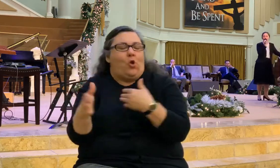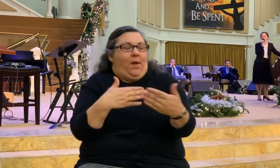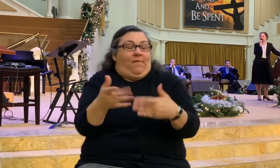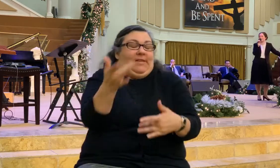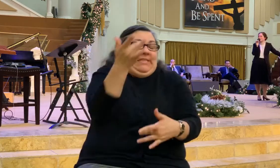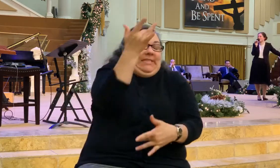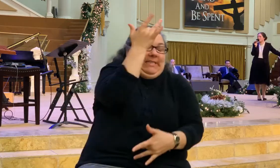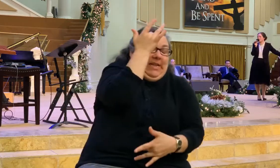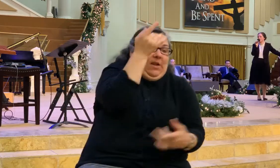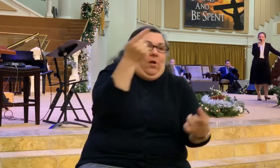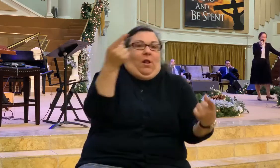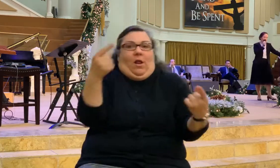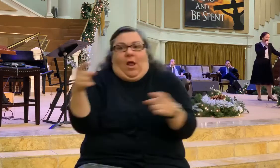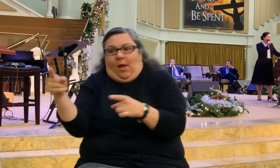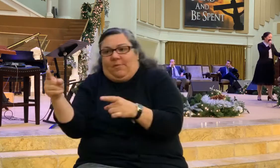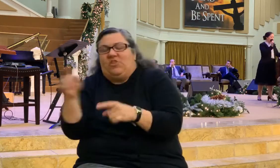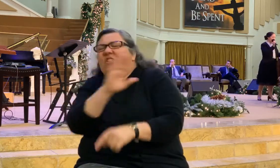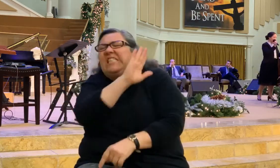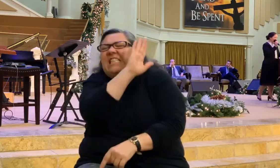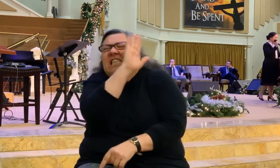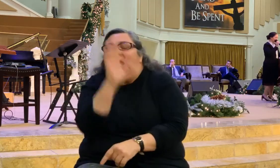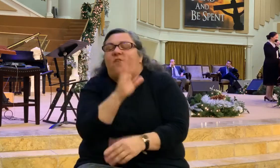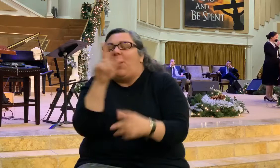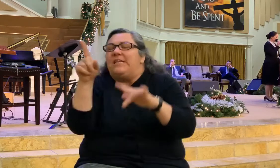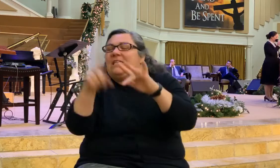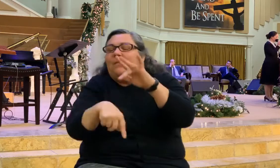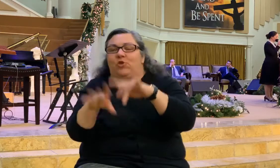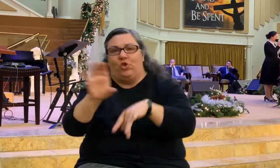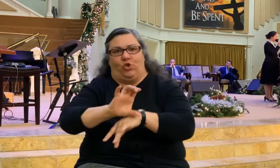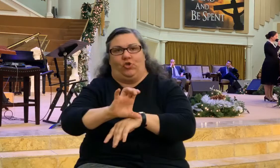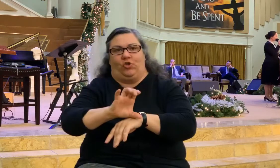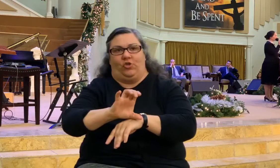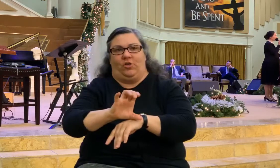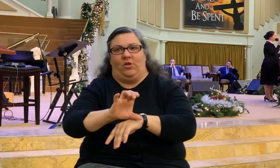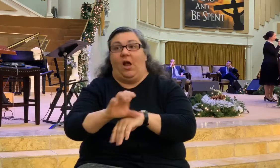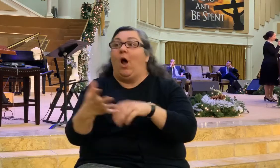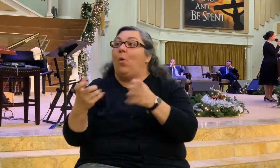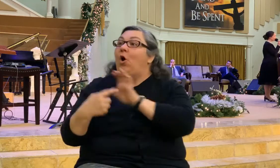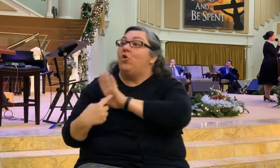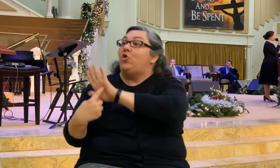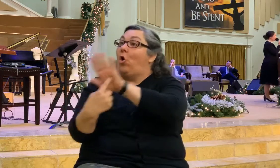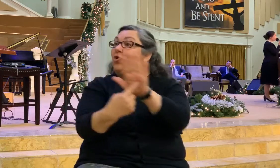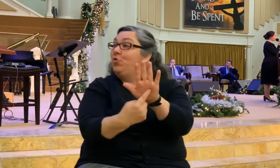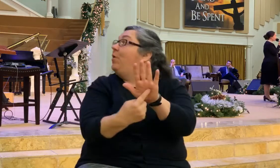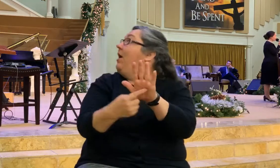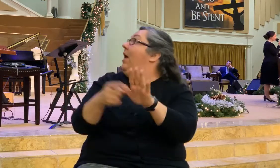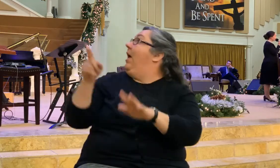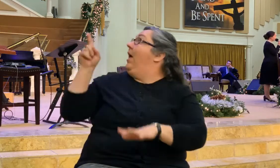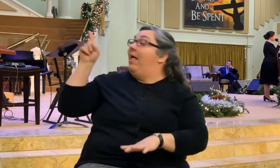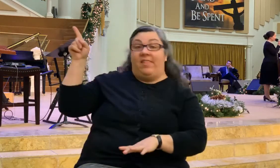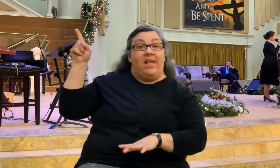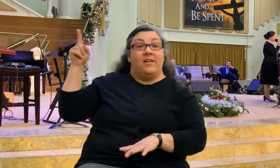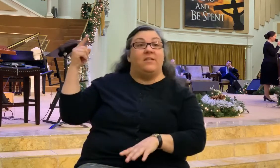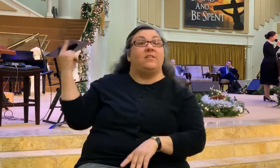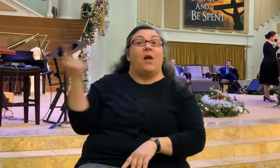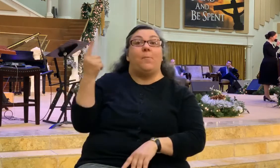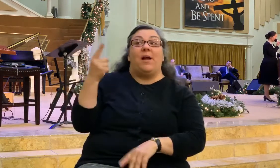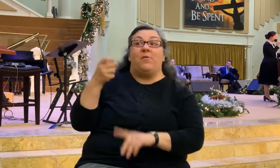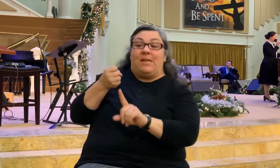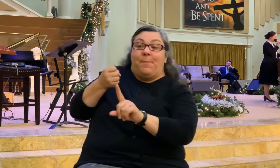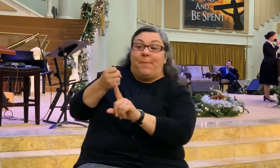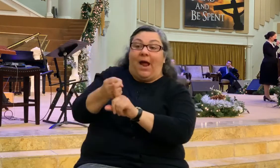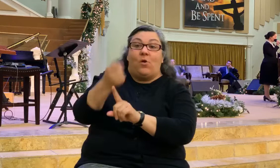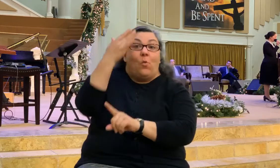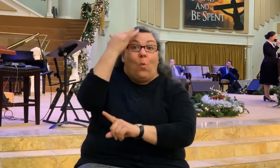what's going on. She does not miss church. And I just wanted to show you, this is somebody that you're impacting because of your